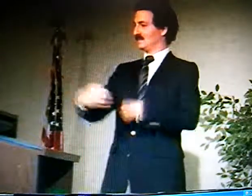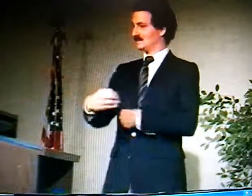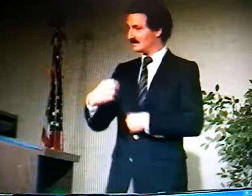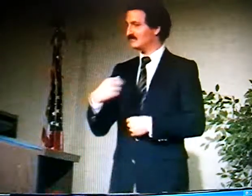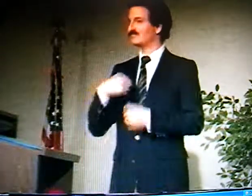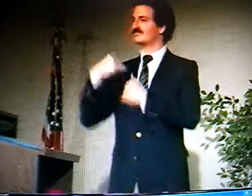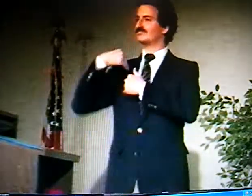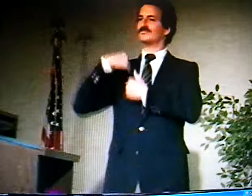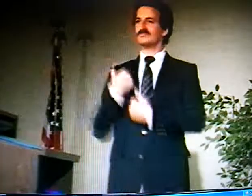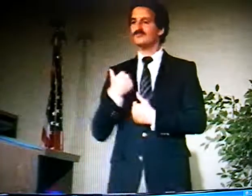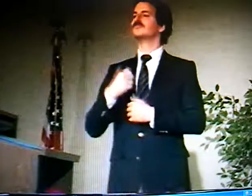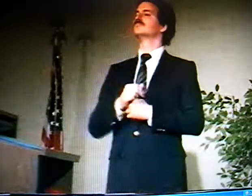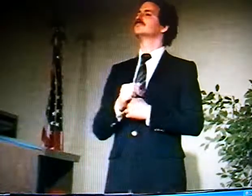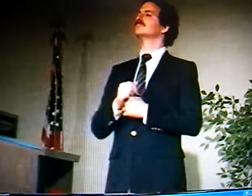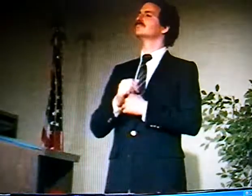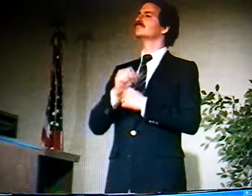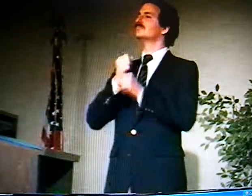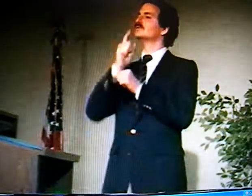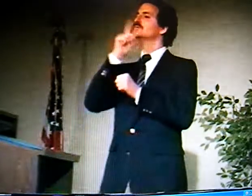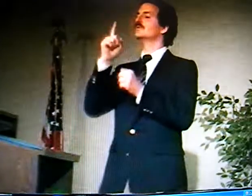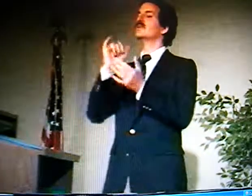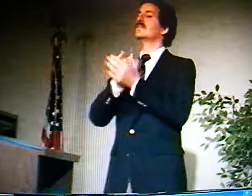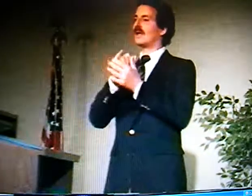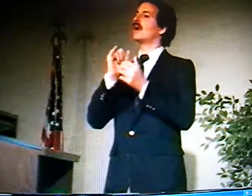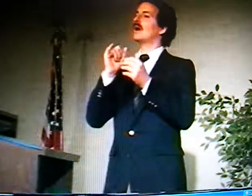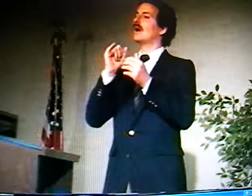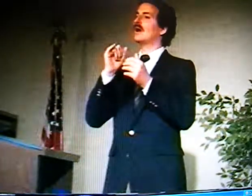Back in the day, I worked in an office.